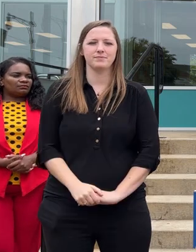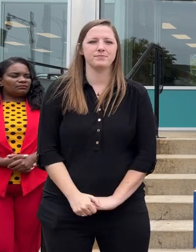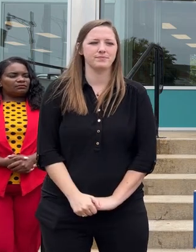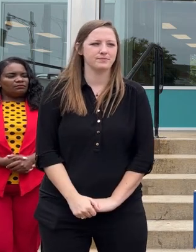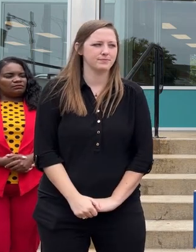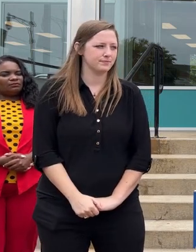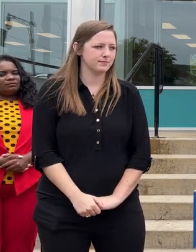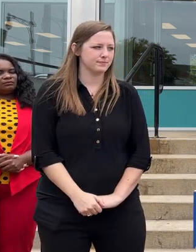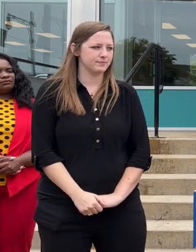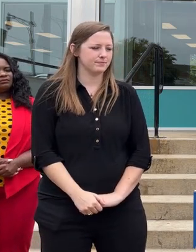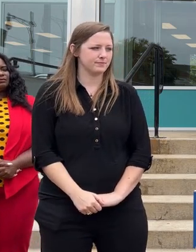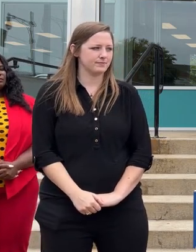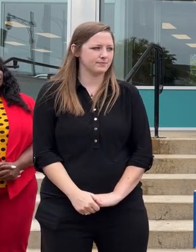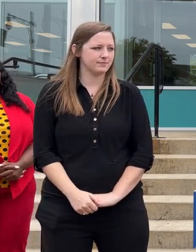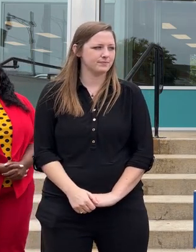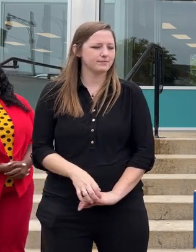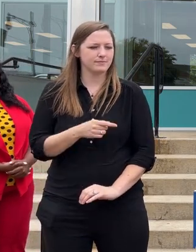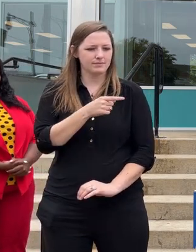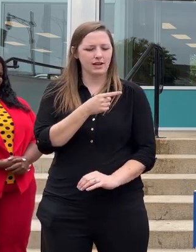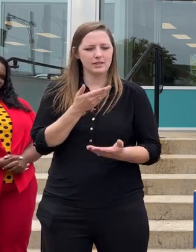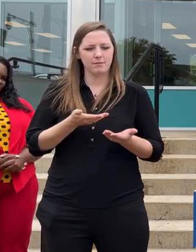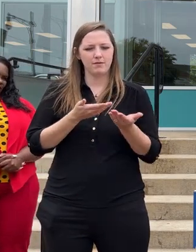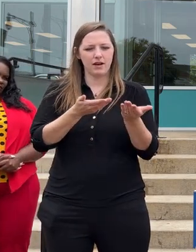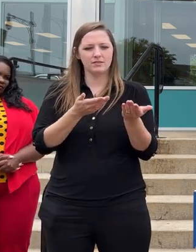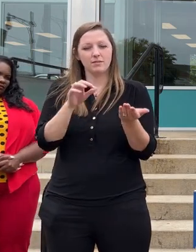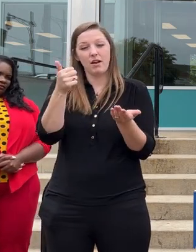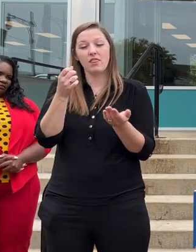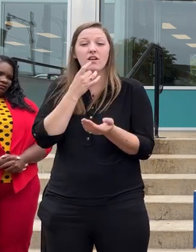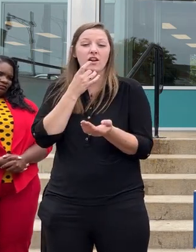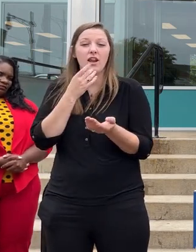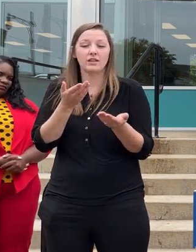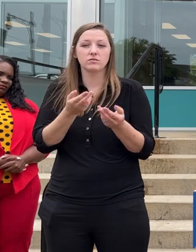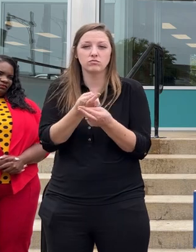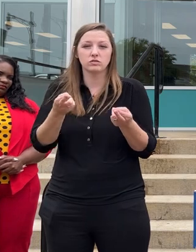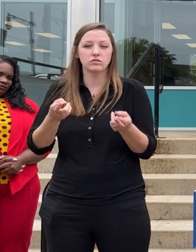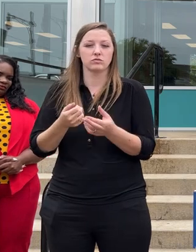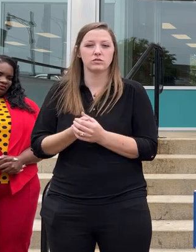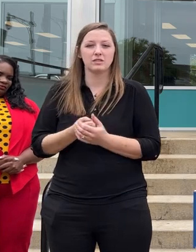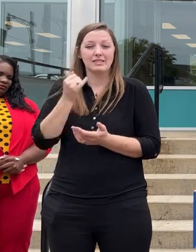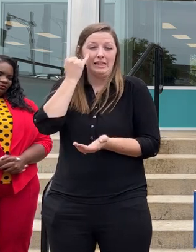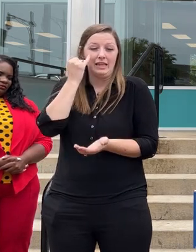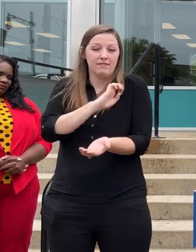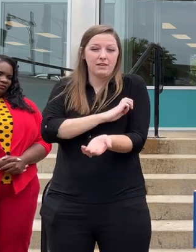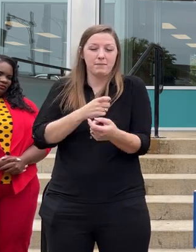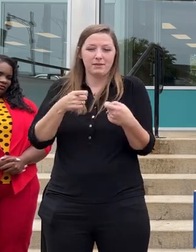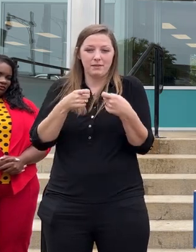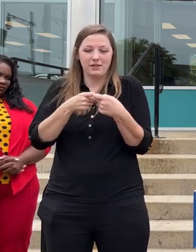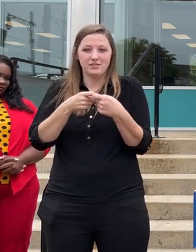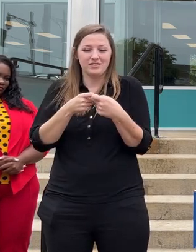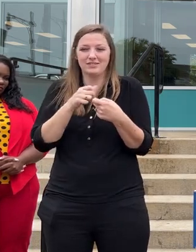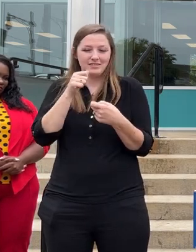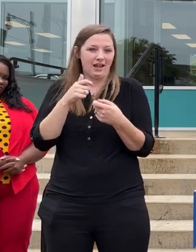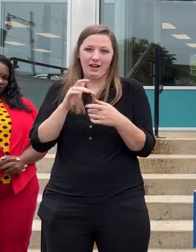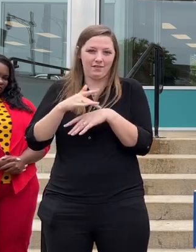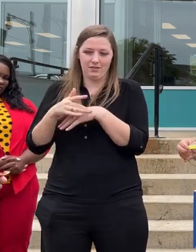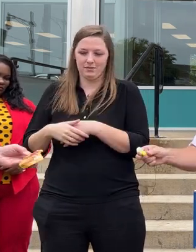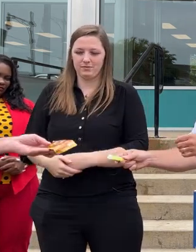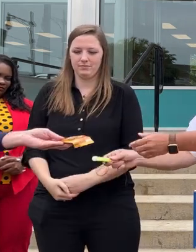it's often referred to as. This provides you another light source in the event that the battery or flashlight crank is not